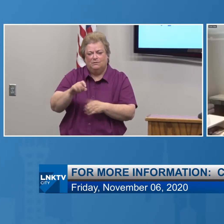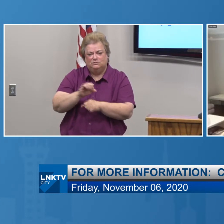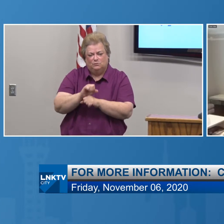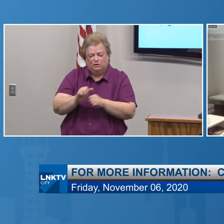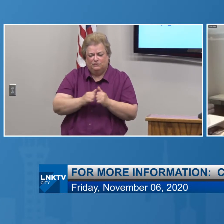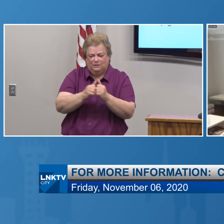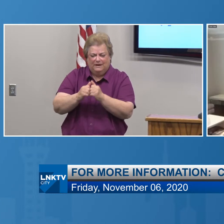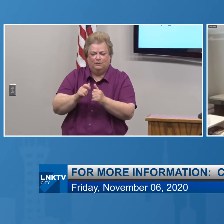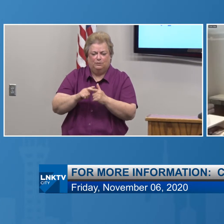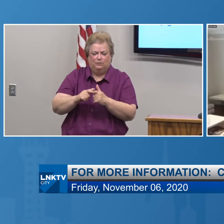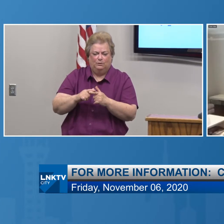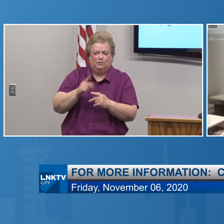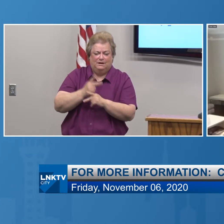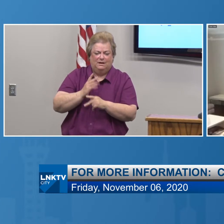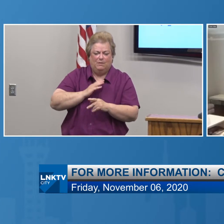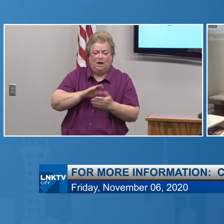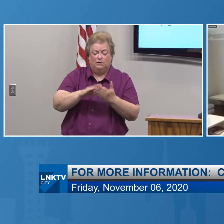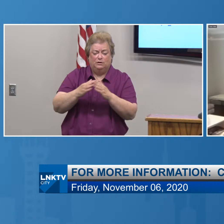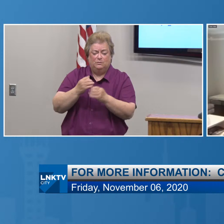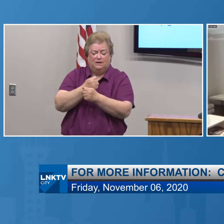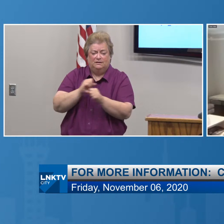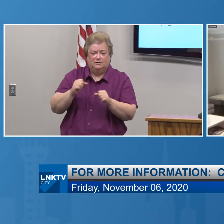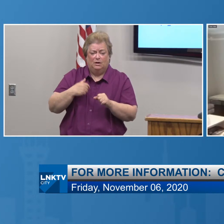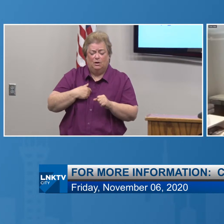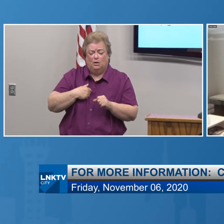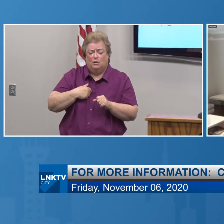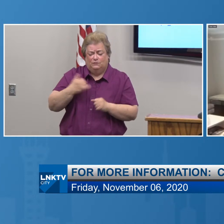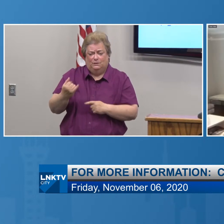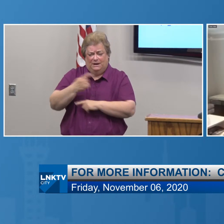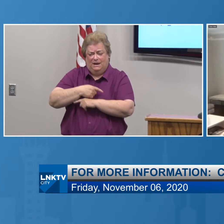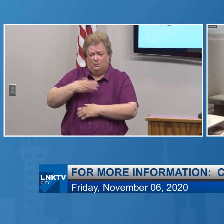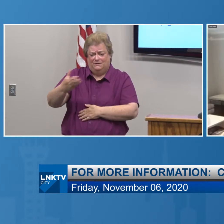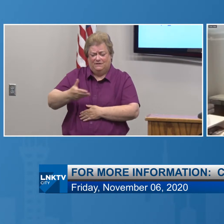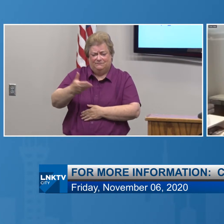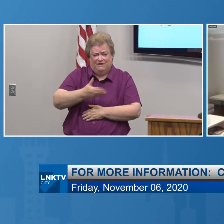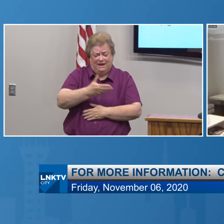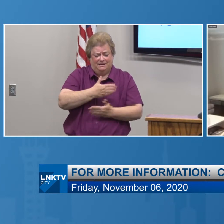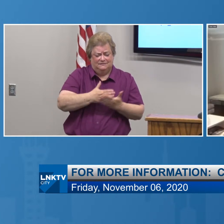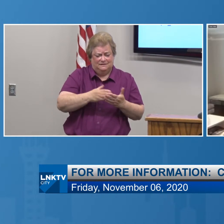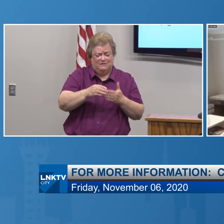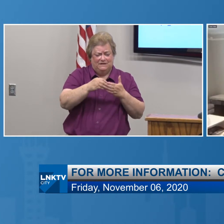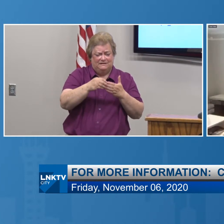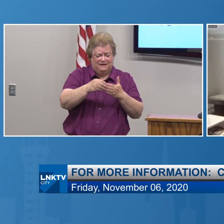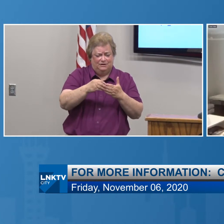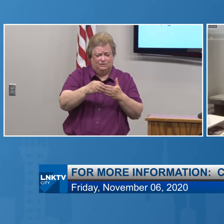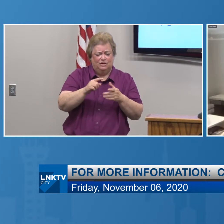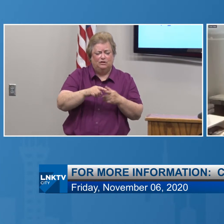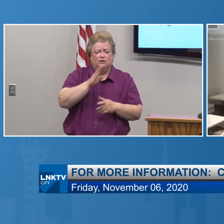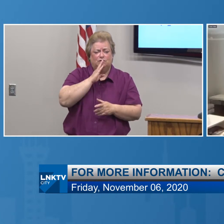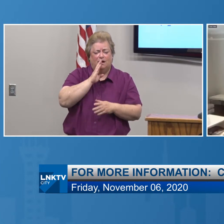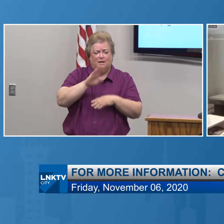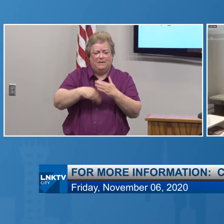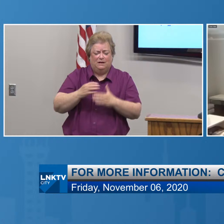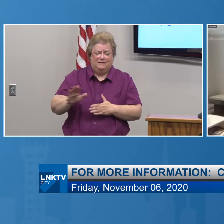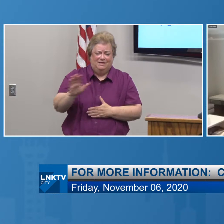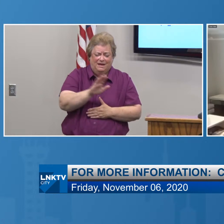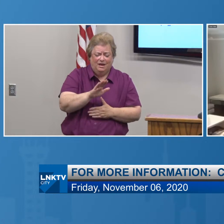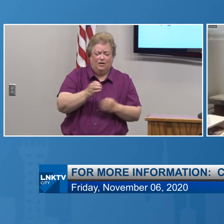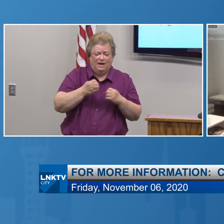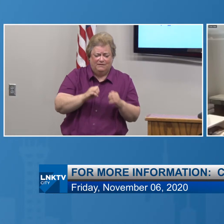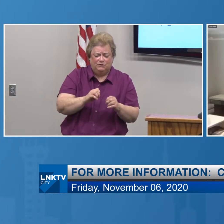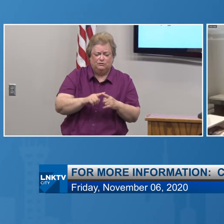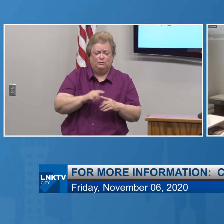community safe. Today, we've invited key leaders in our community's COVID-19 response to speak about their efforts to protect lives